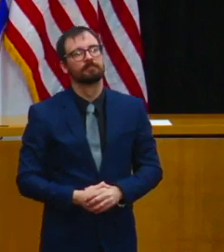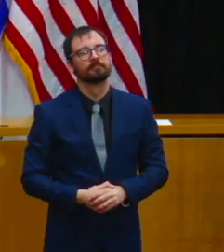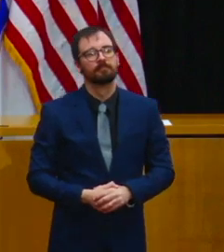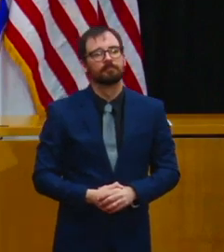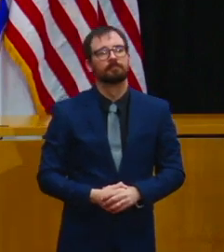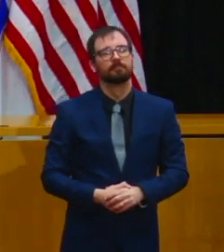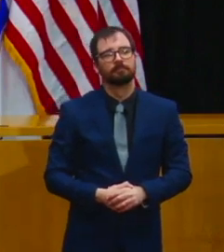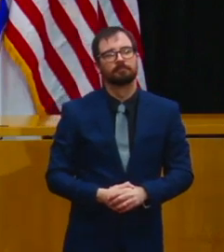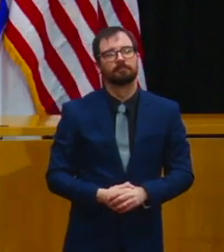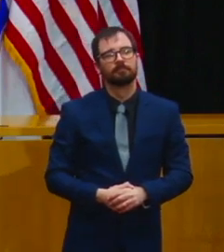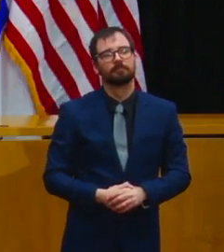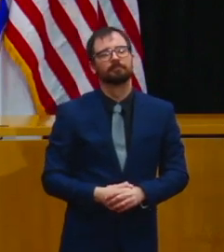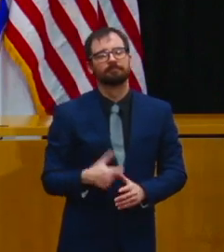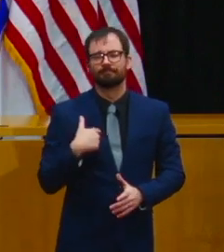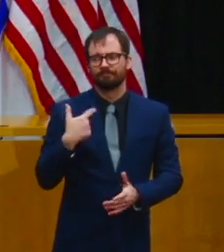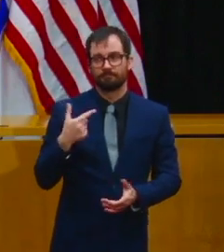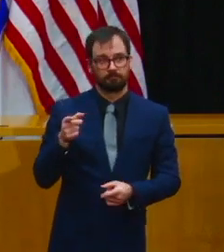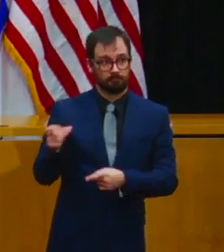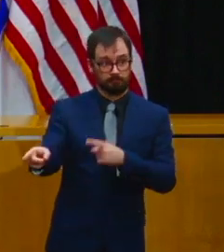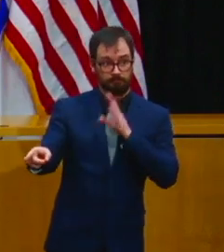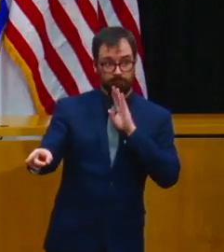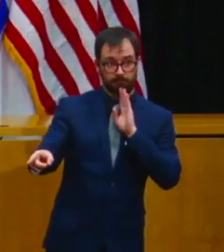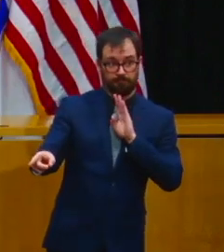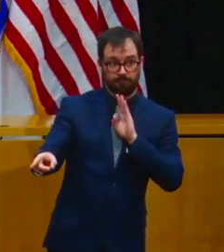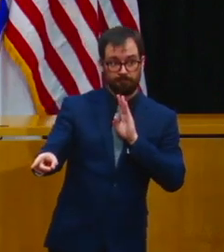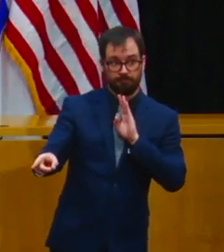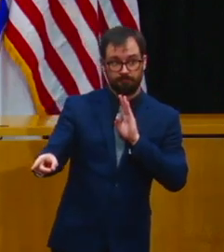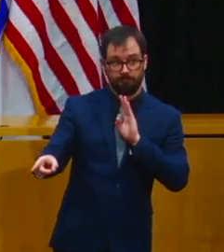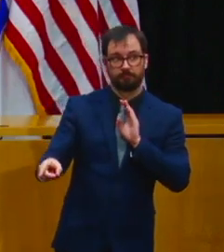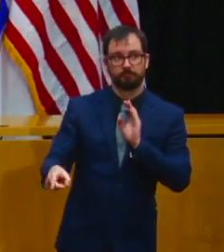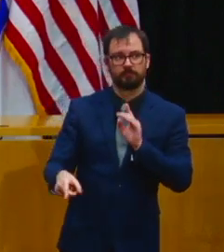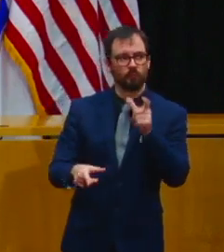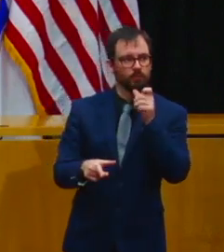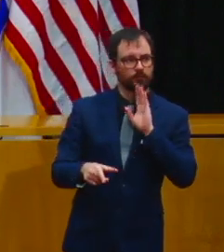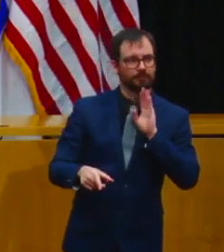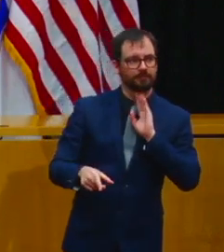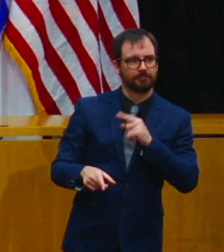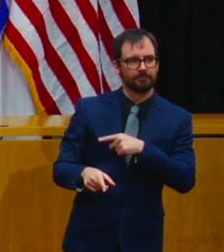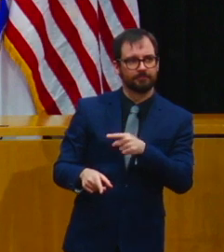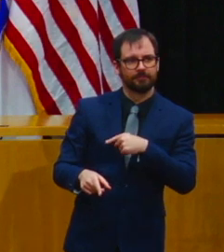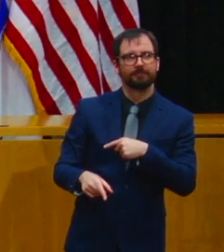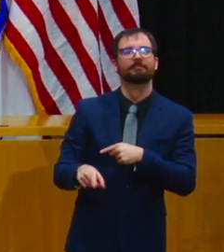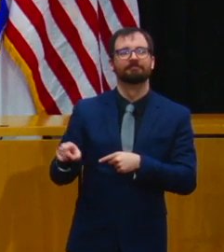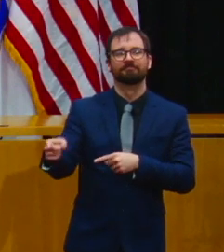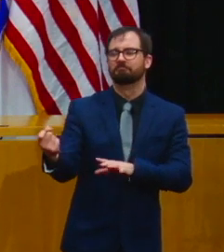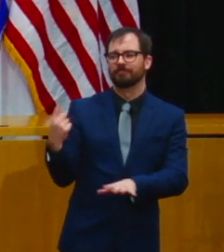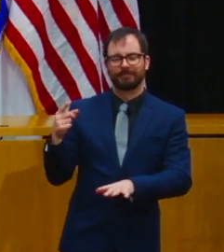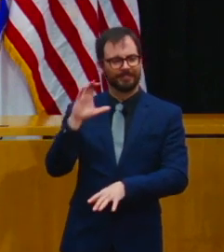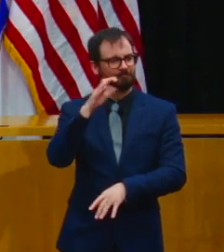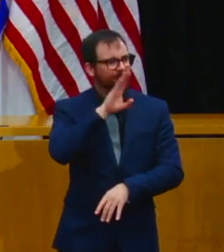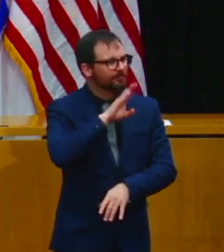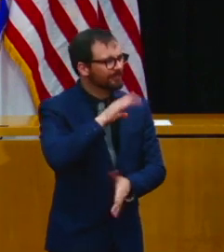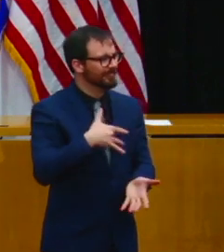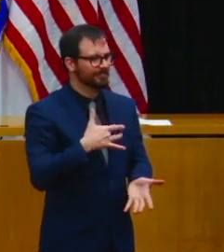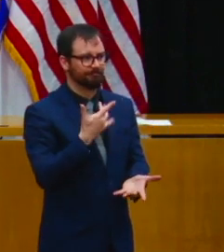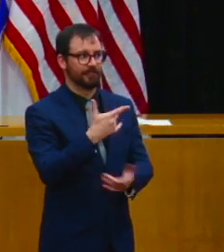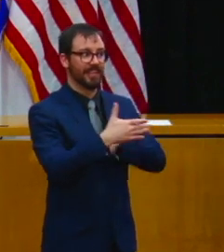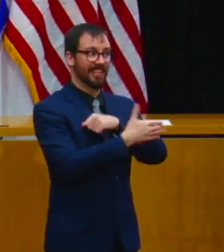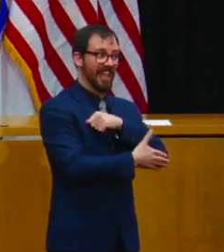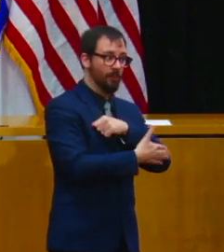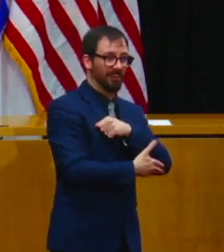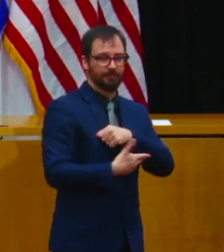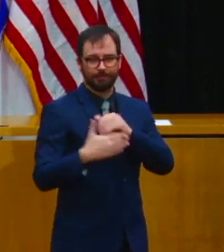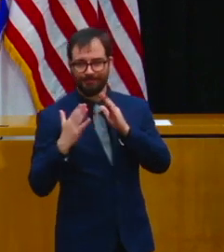I could get this wrong, but I. You won't get it wrong. Go ahead. Get it wrong. All right. So we report publicly on county